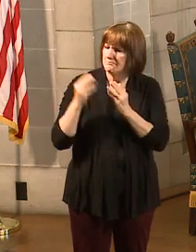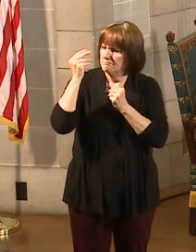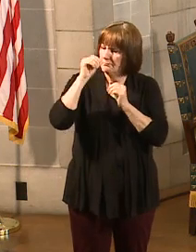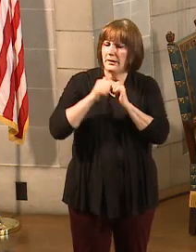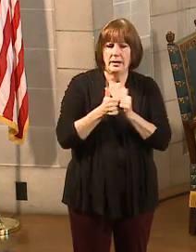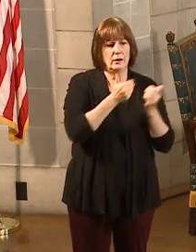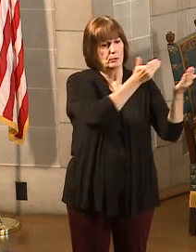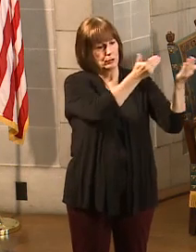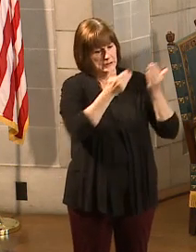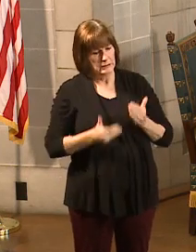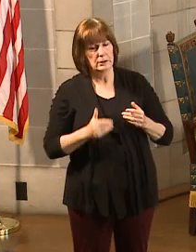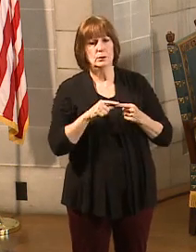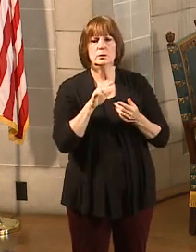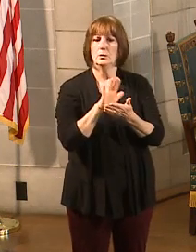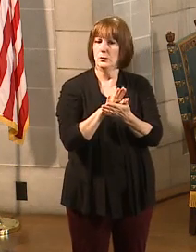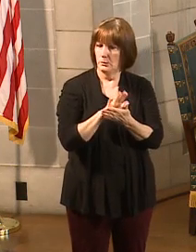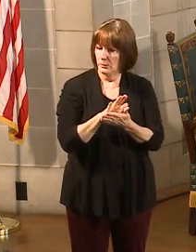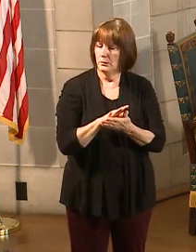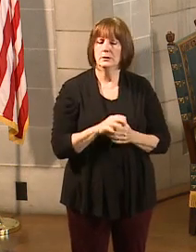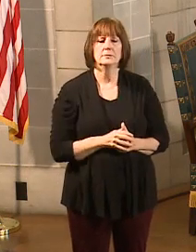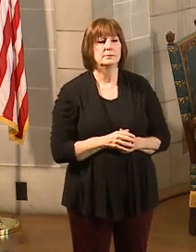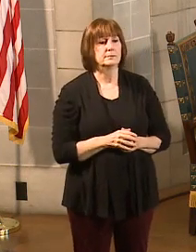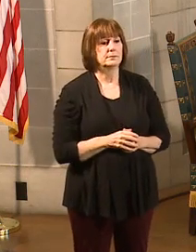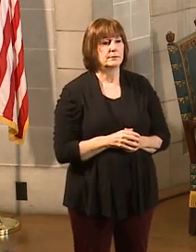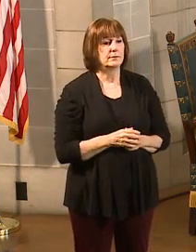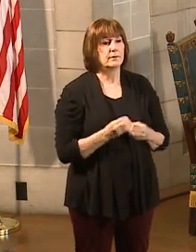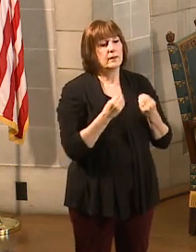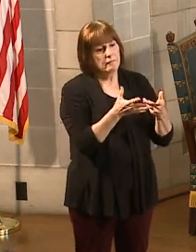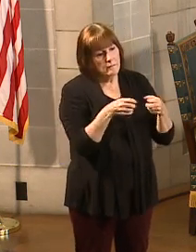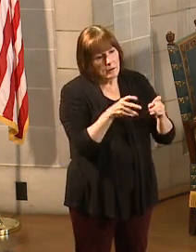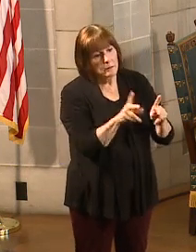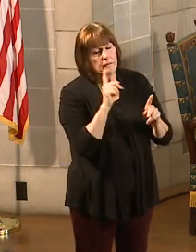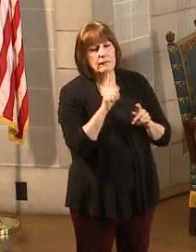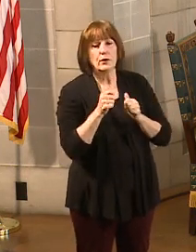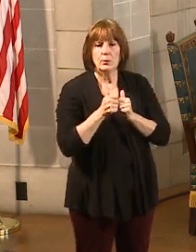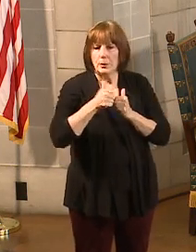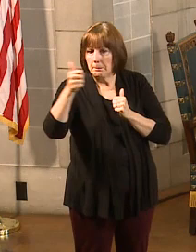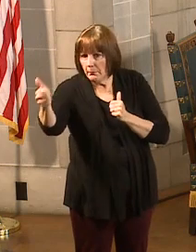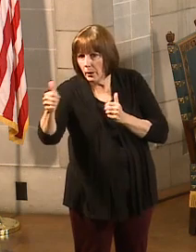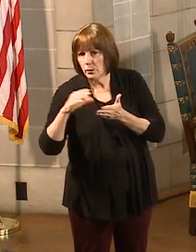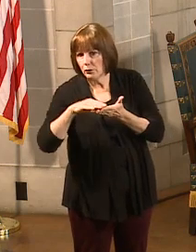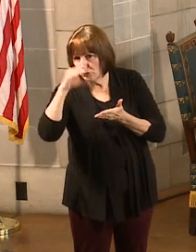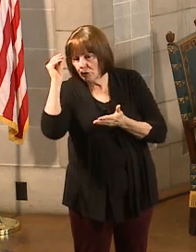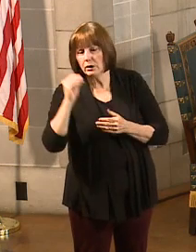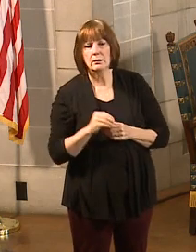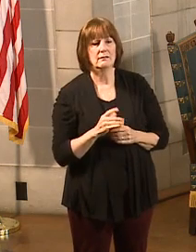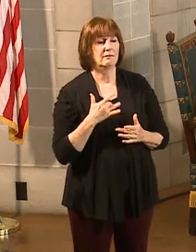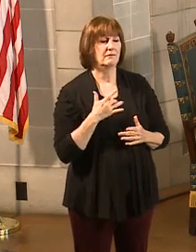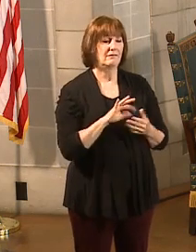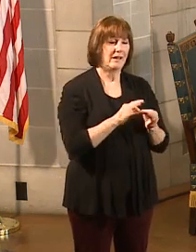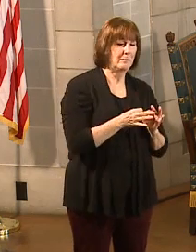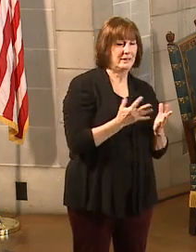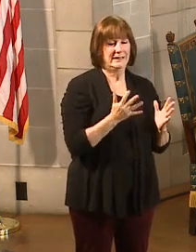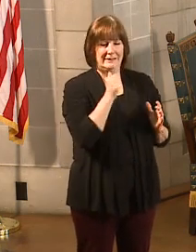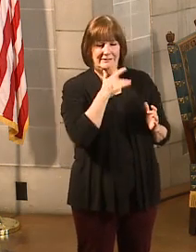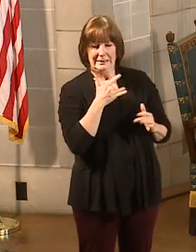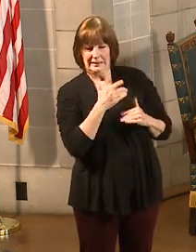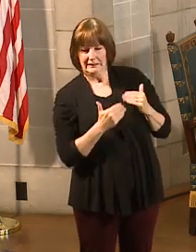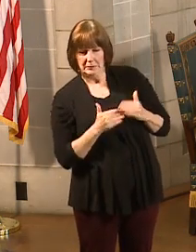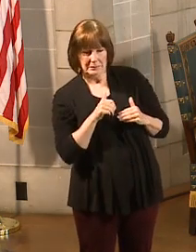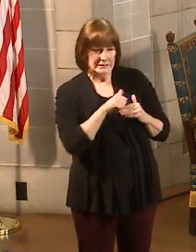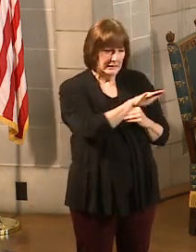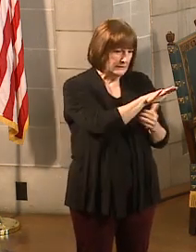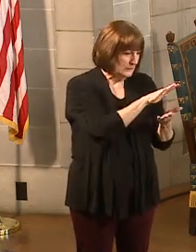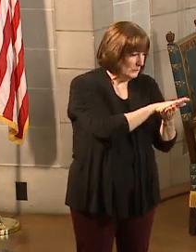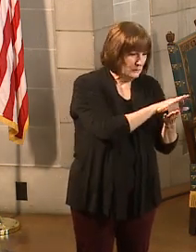kids back into the classrooms, giving kids opportunities for remote learning, for families who felt more comfortable that way, and all the